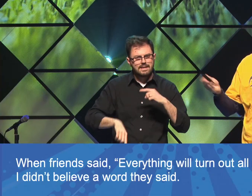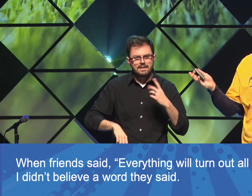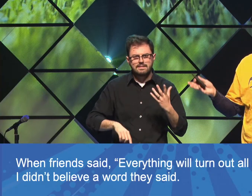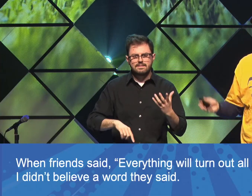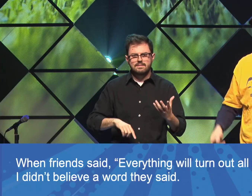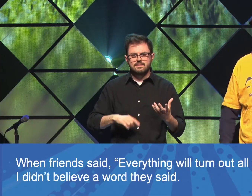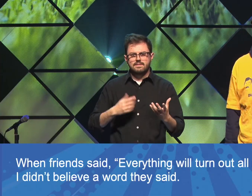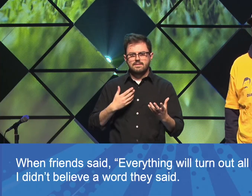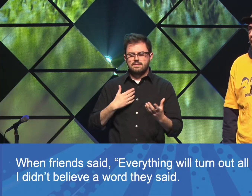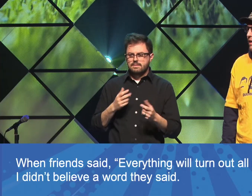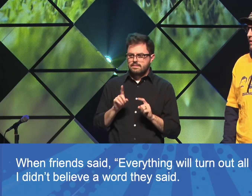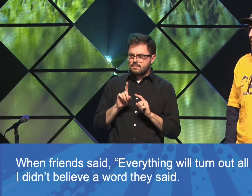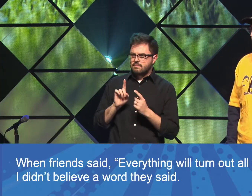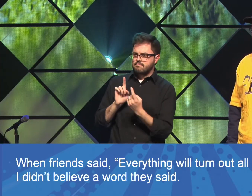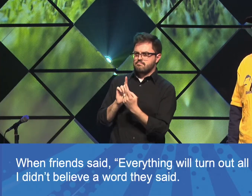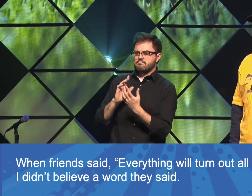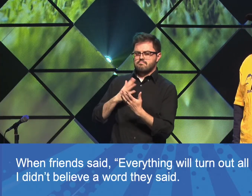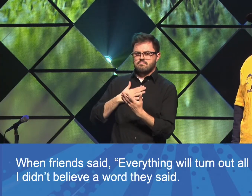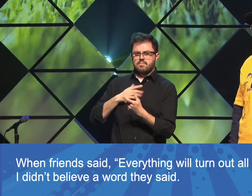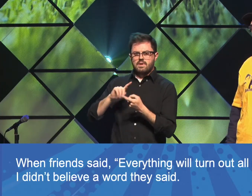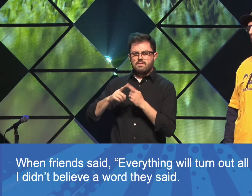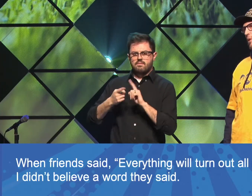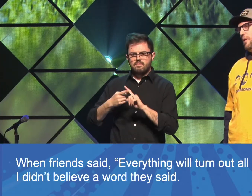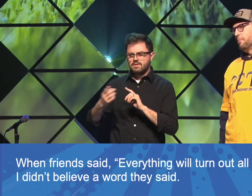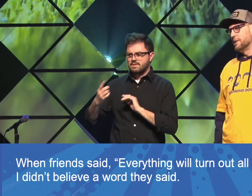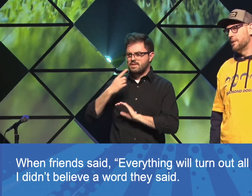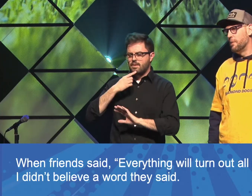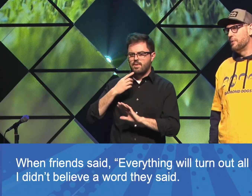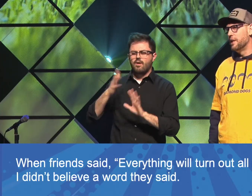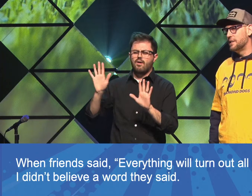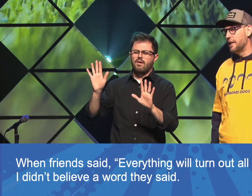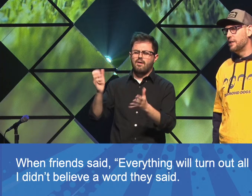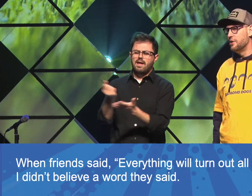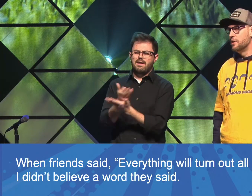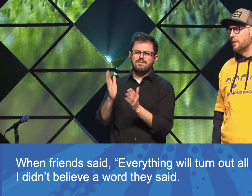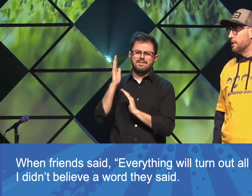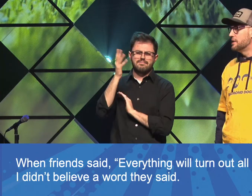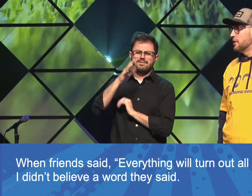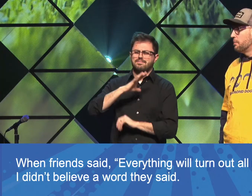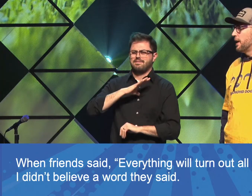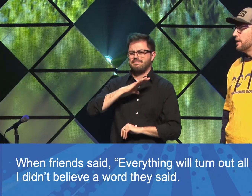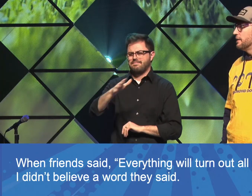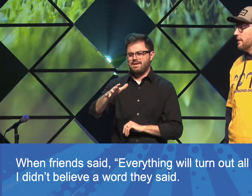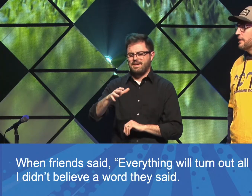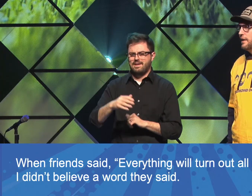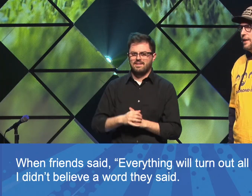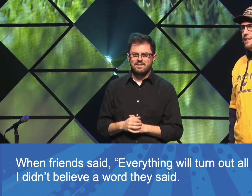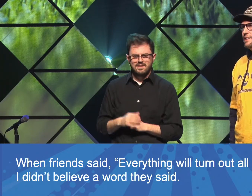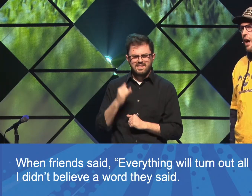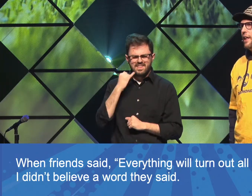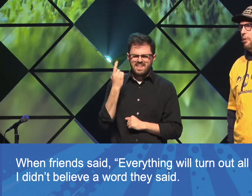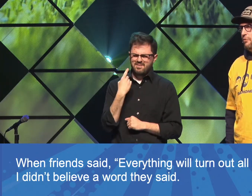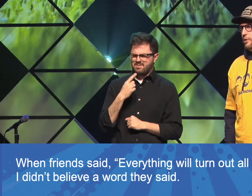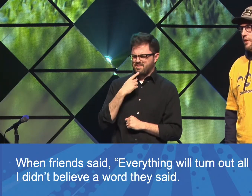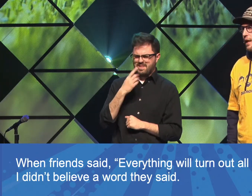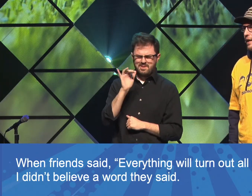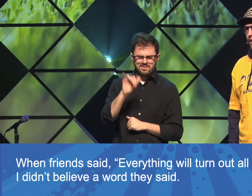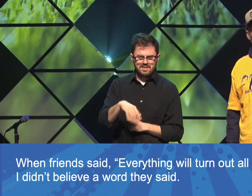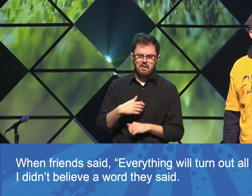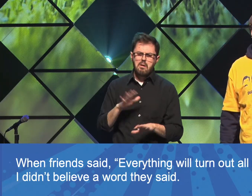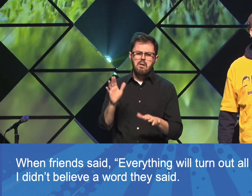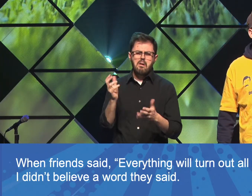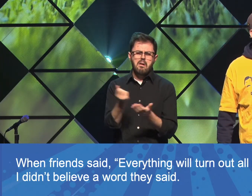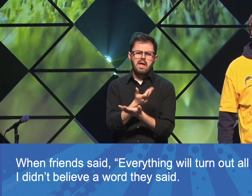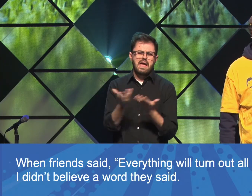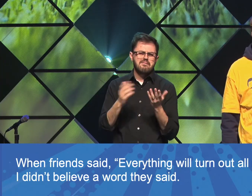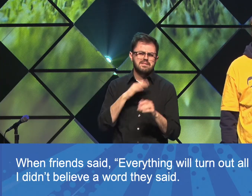"Hey, everything's going to be all right." Oh, how many of y'all want to punch somebody when they say that to you in the midst of your pain? That is not helpful, okay? So